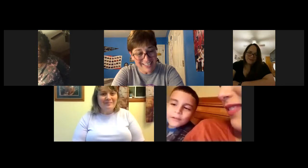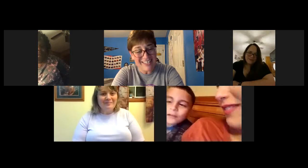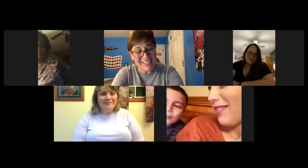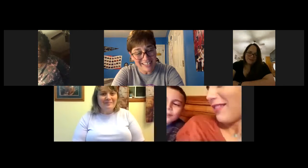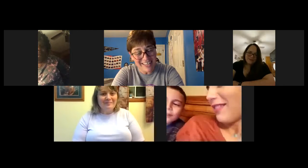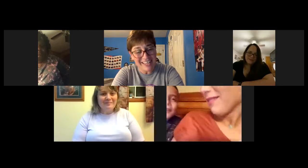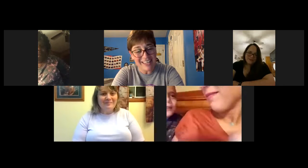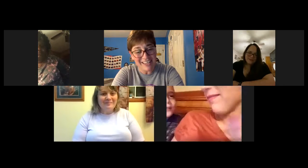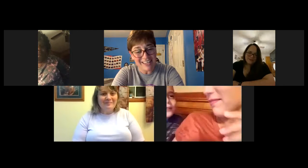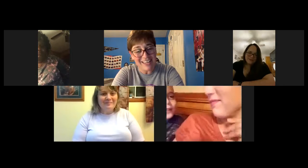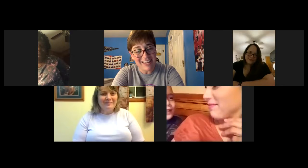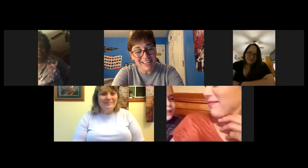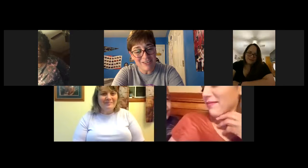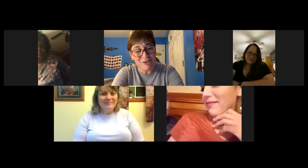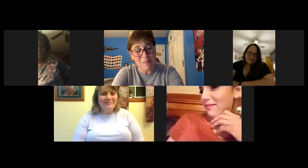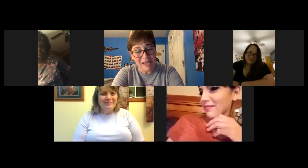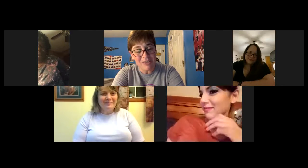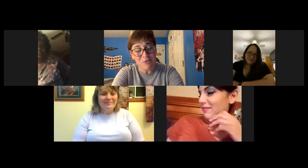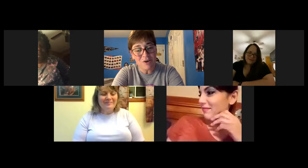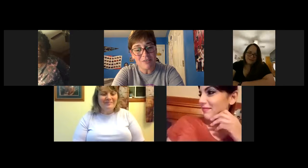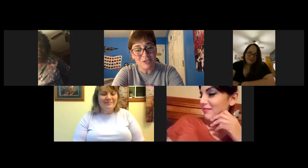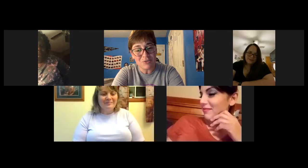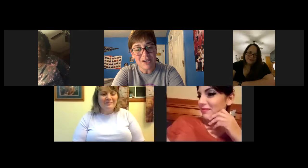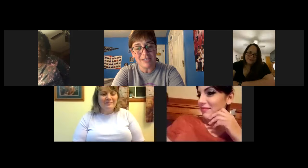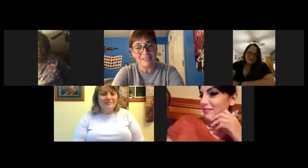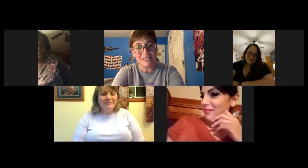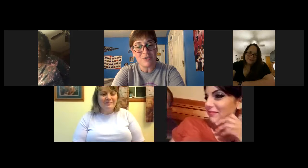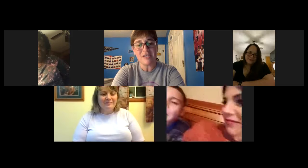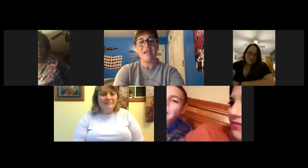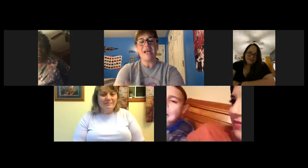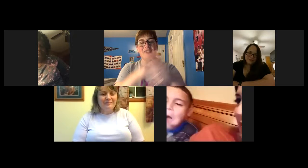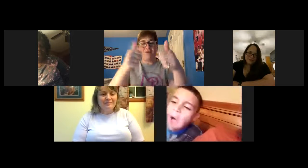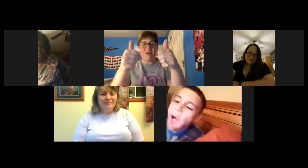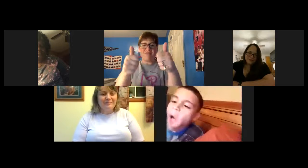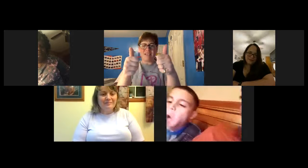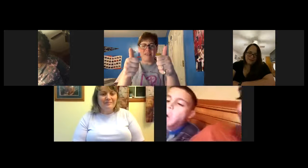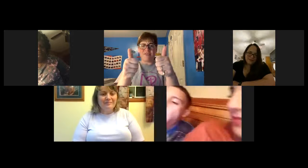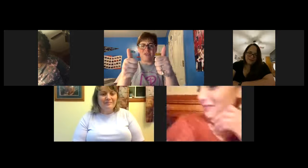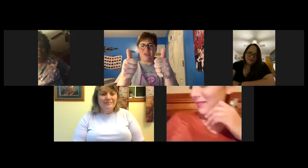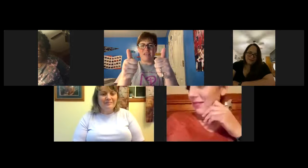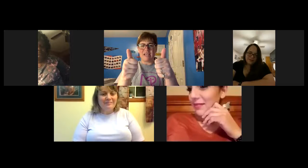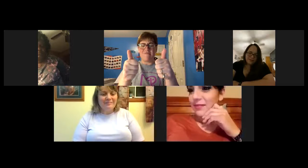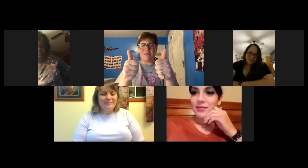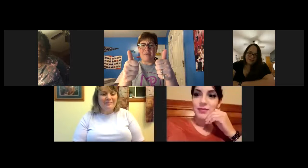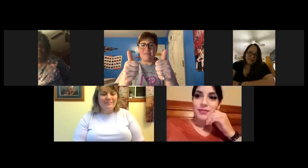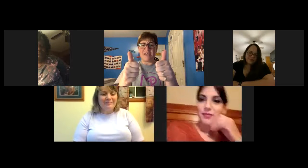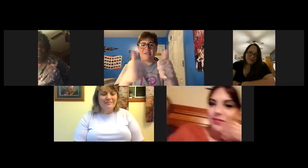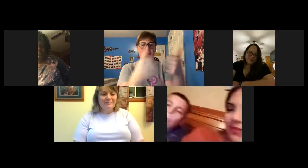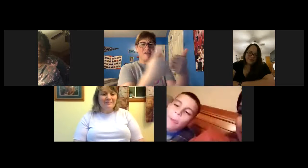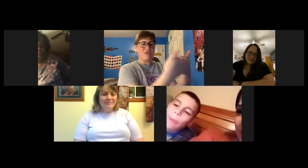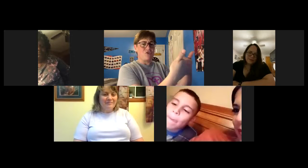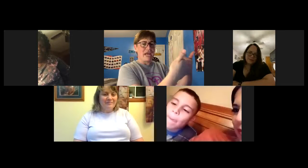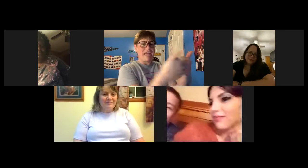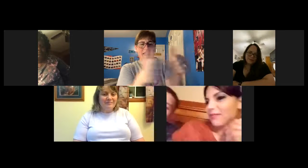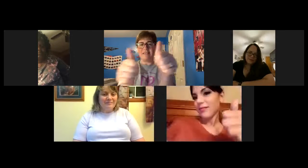one. You do that? Mm-hmm. And you go back in the water. That's right. That's right. And so I don't think I've shown y'all the sign for baptized. So